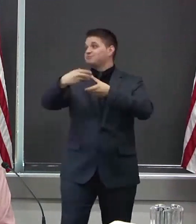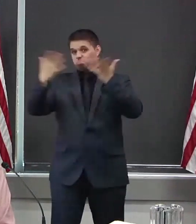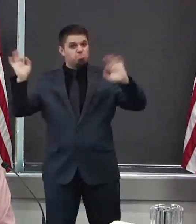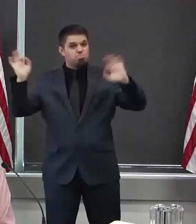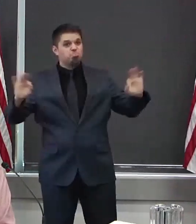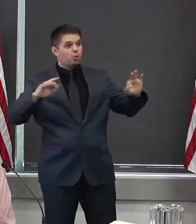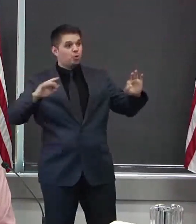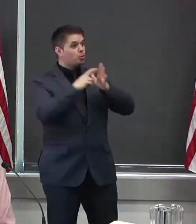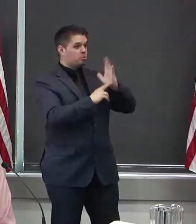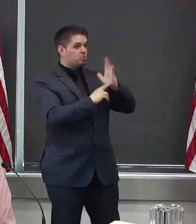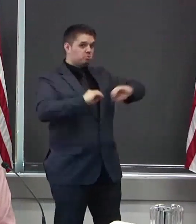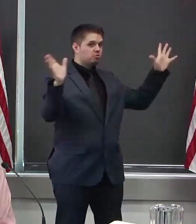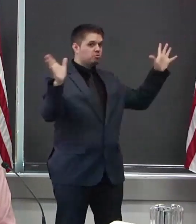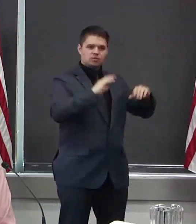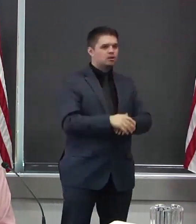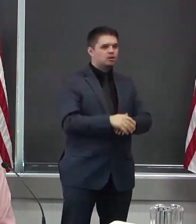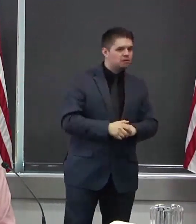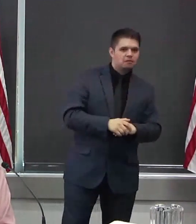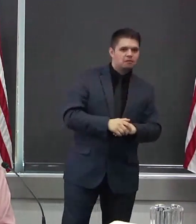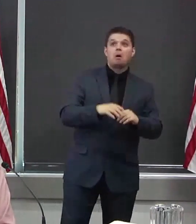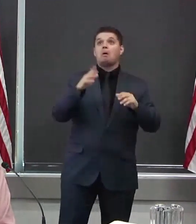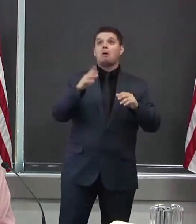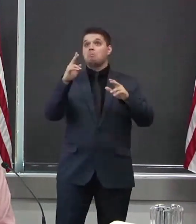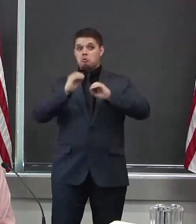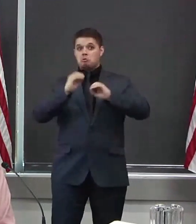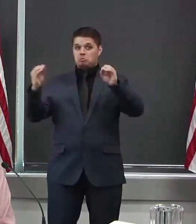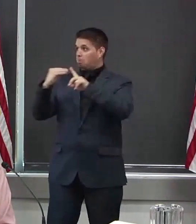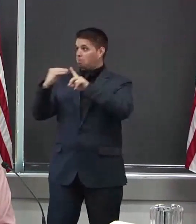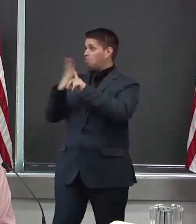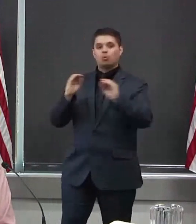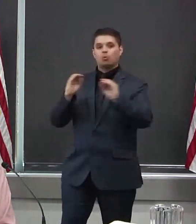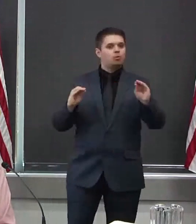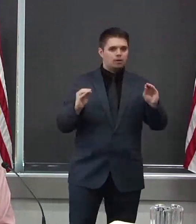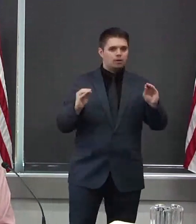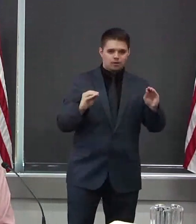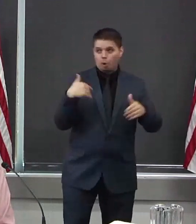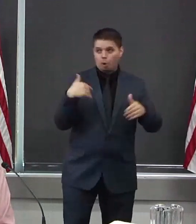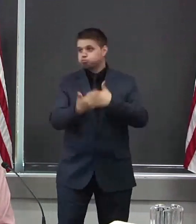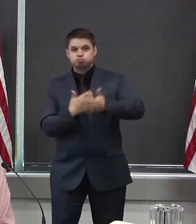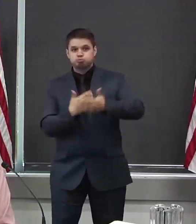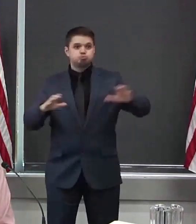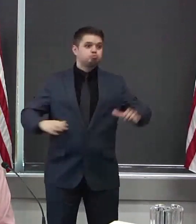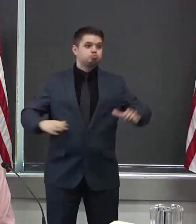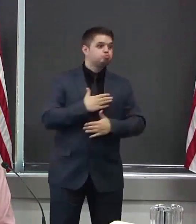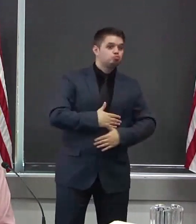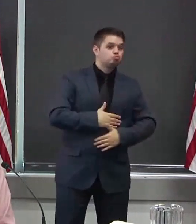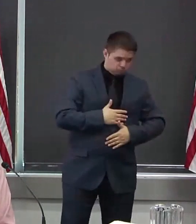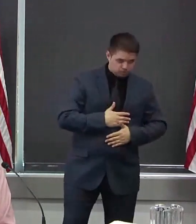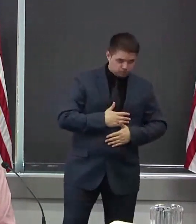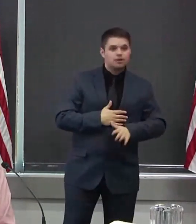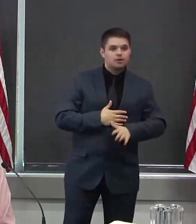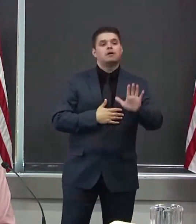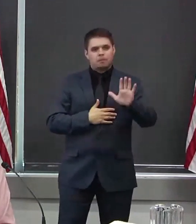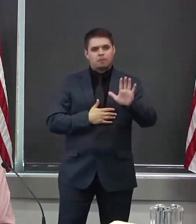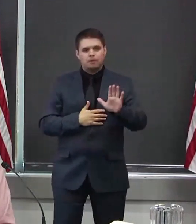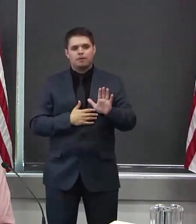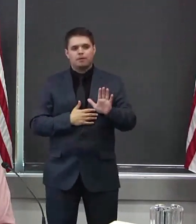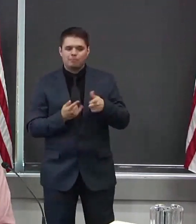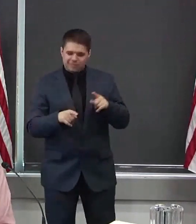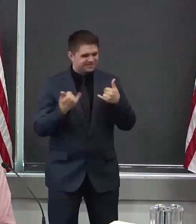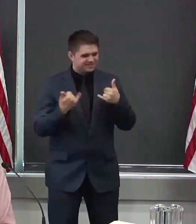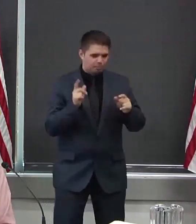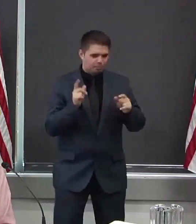another is less, particularly as you're going about enjoying the day. So certainly we encourage people to continue to